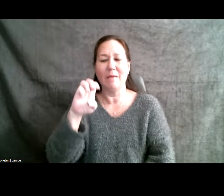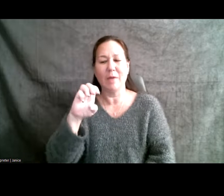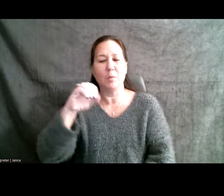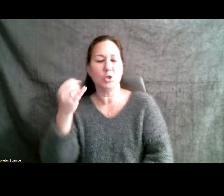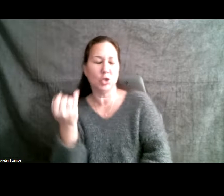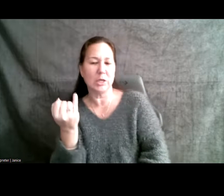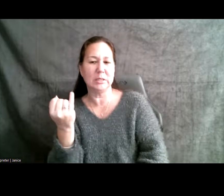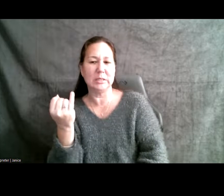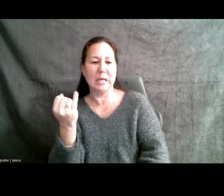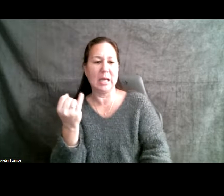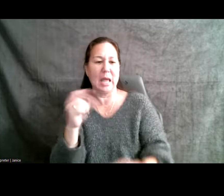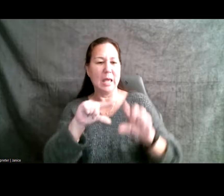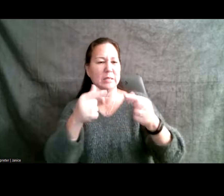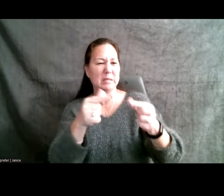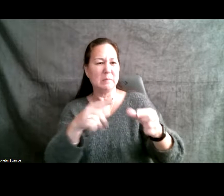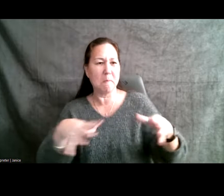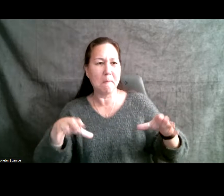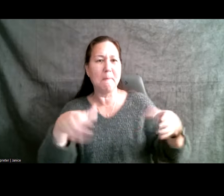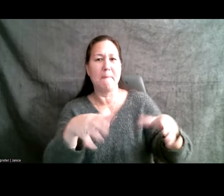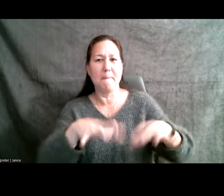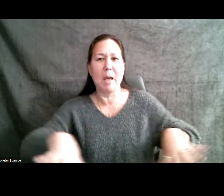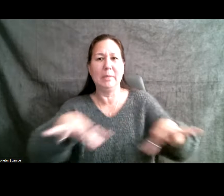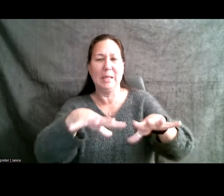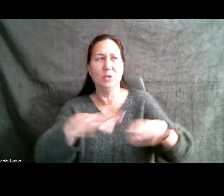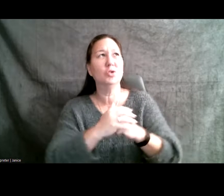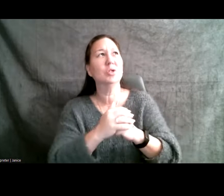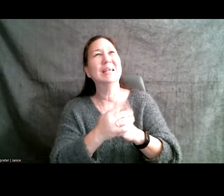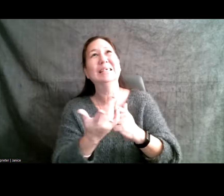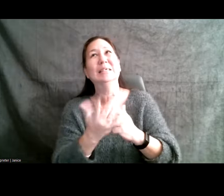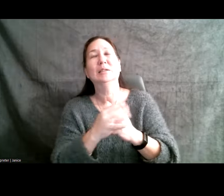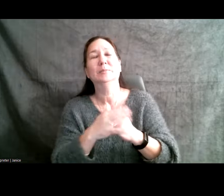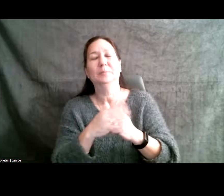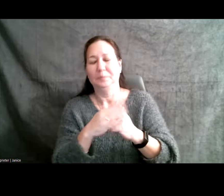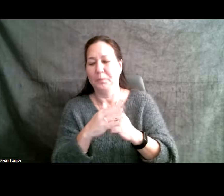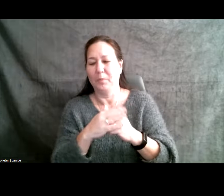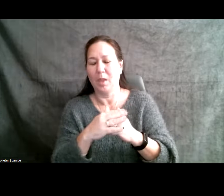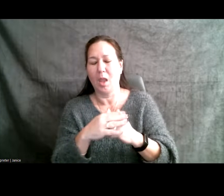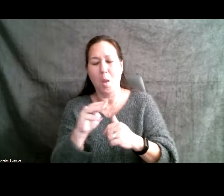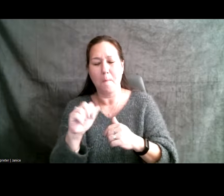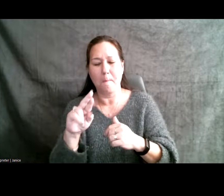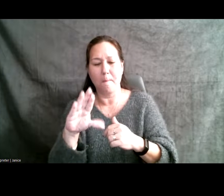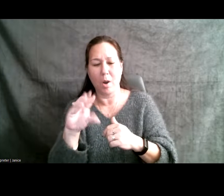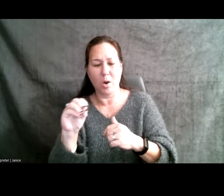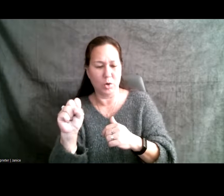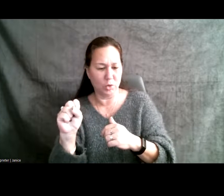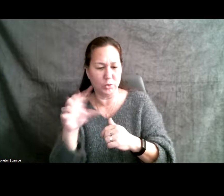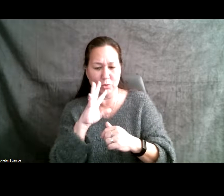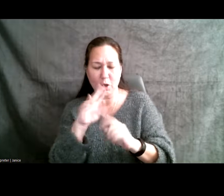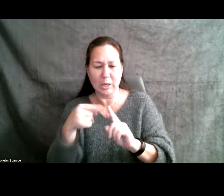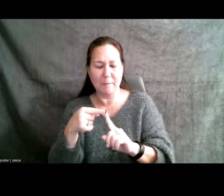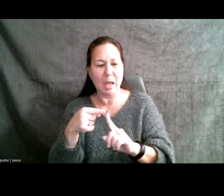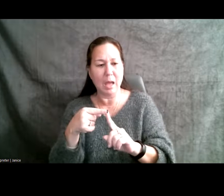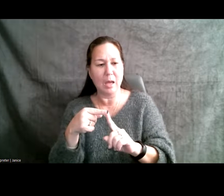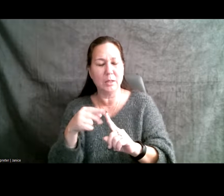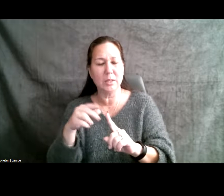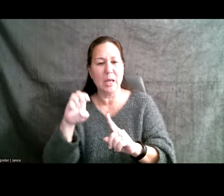of what Marcos was saying is the section on environmental justice population, it seems to be actually